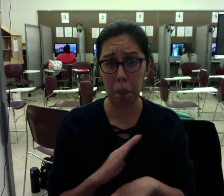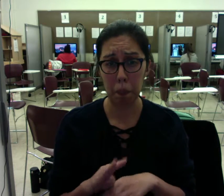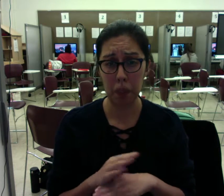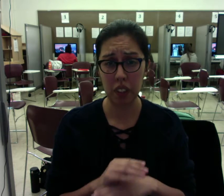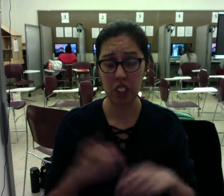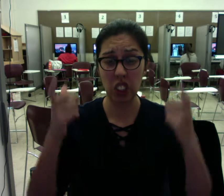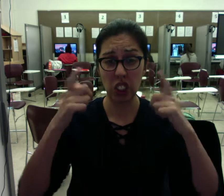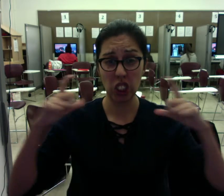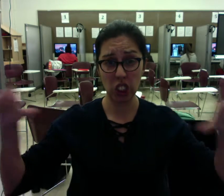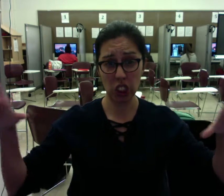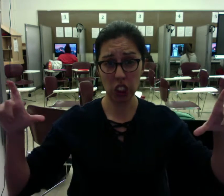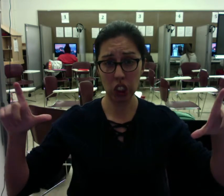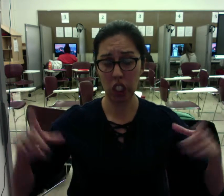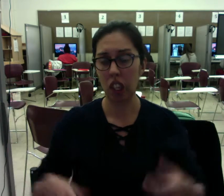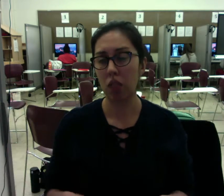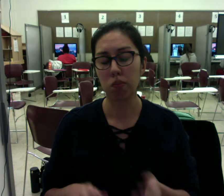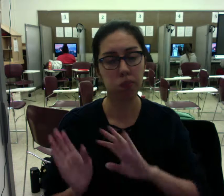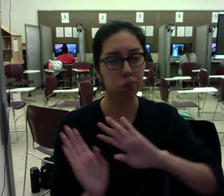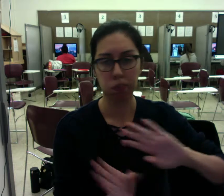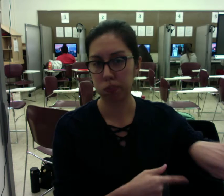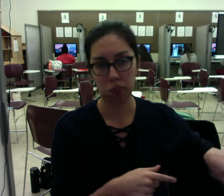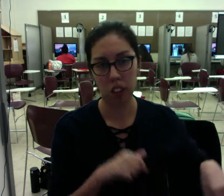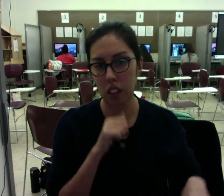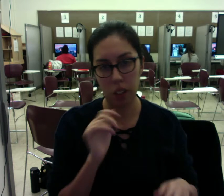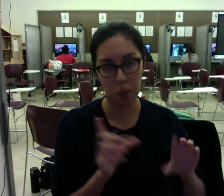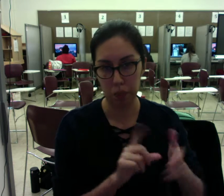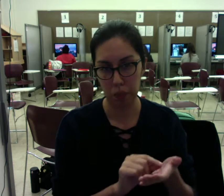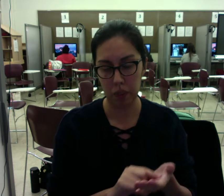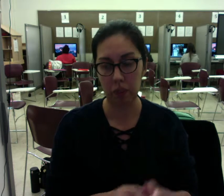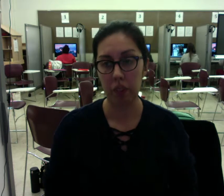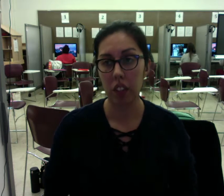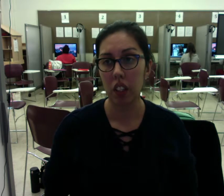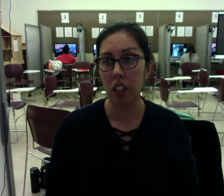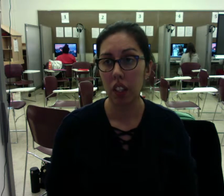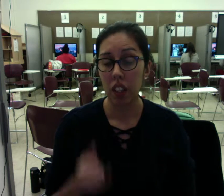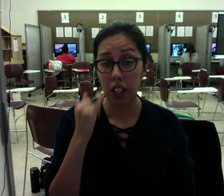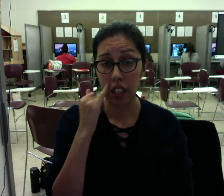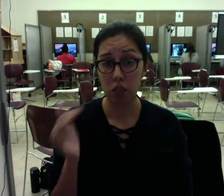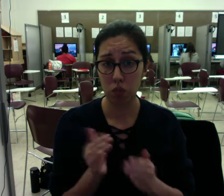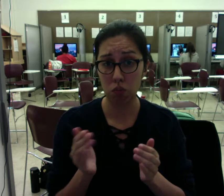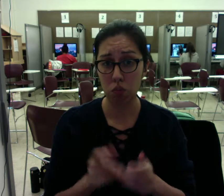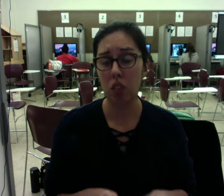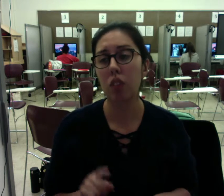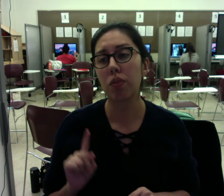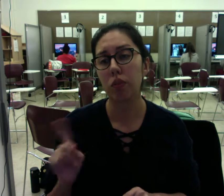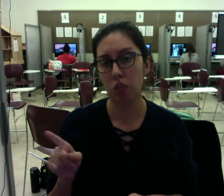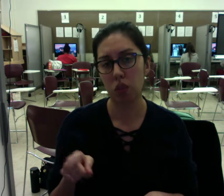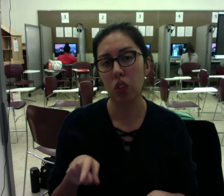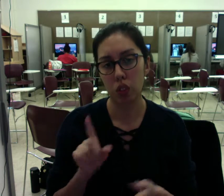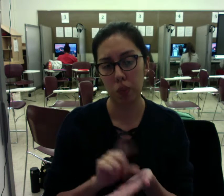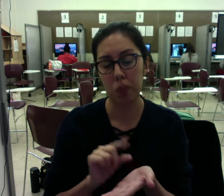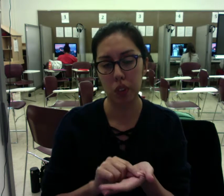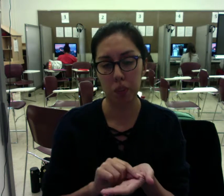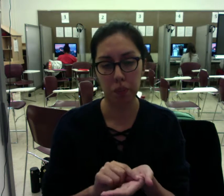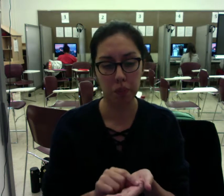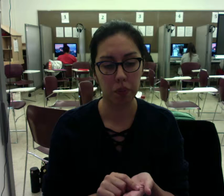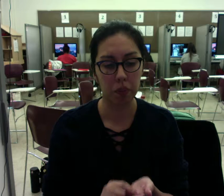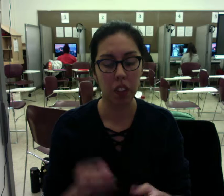another corporation or other business handle that. But for those that do, you would then go to the printer, and then you put your checks in, feed it into the